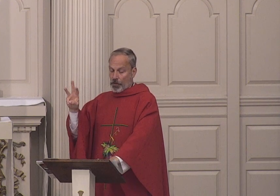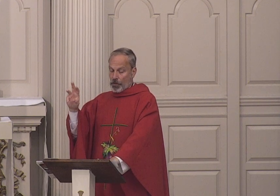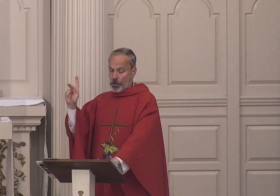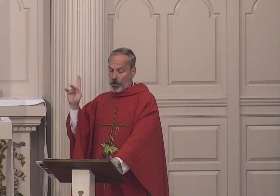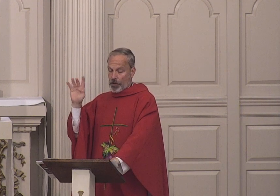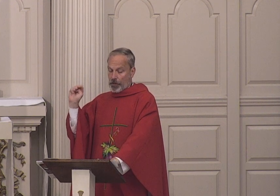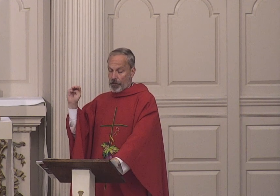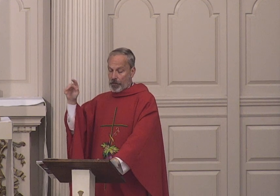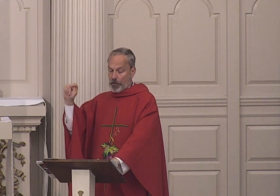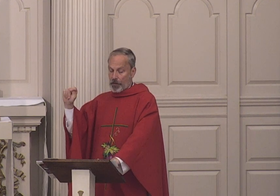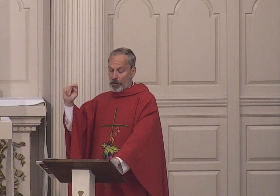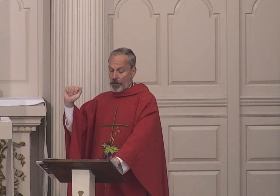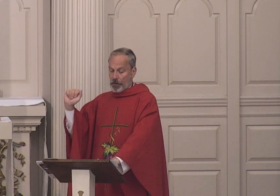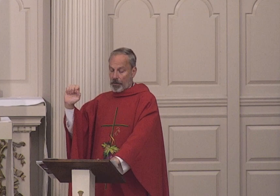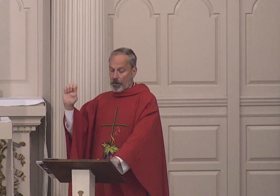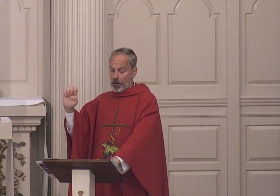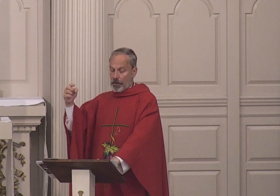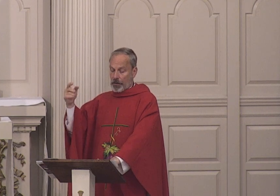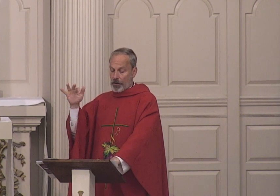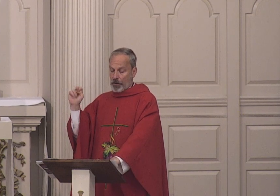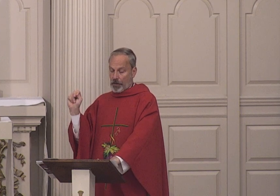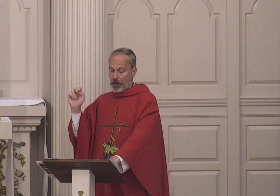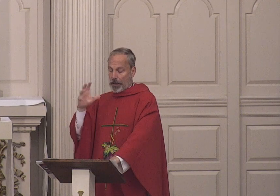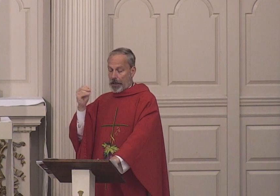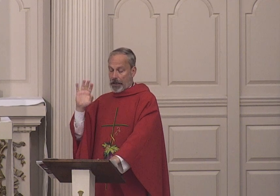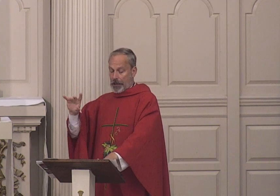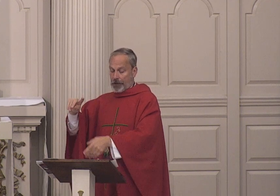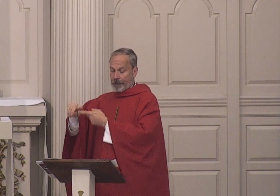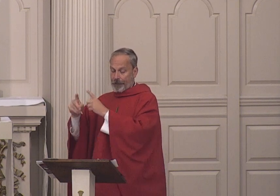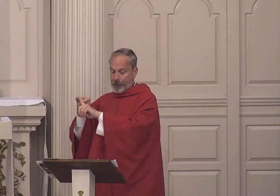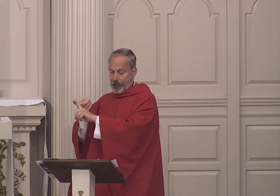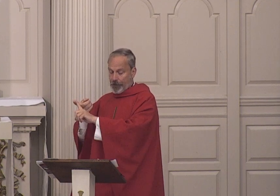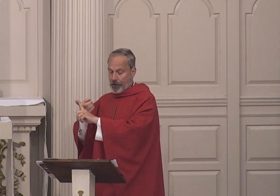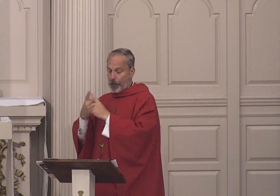companions, a most fruitful seed for Christians,